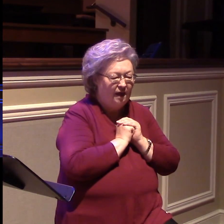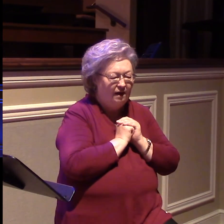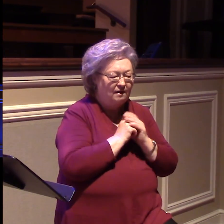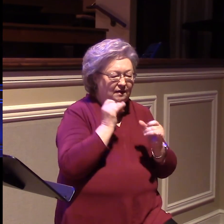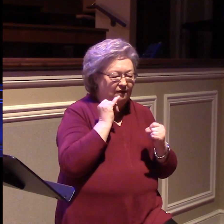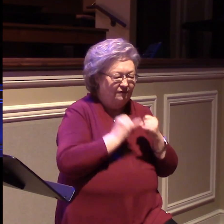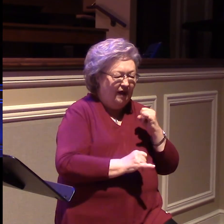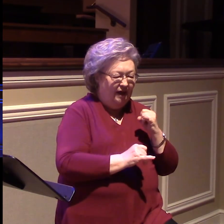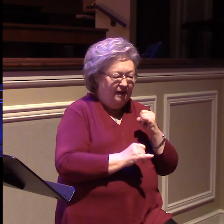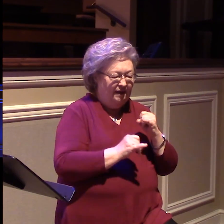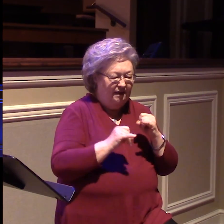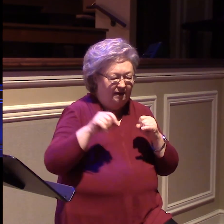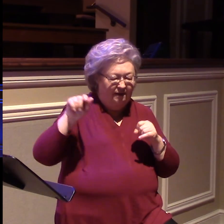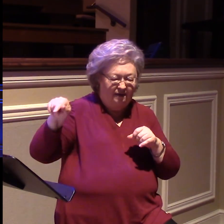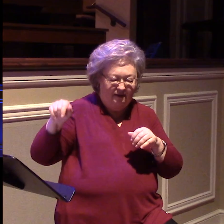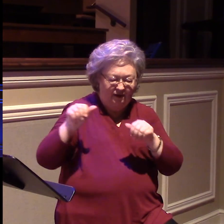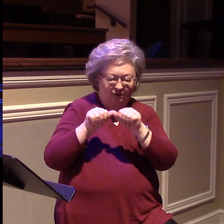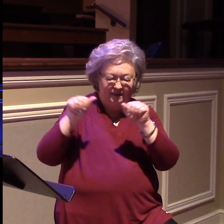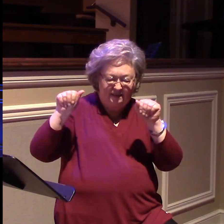this altar is here for you.